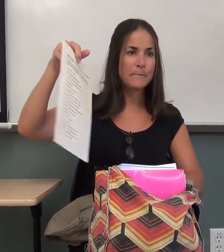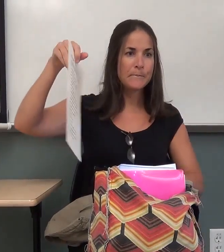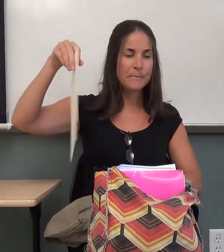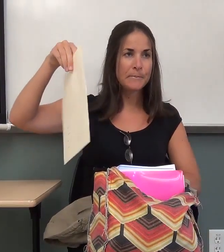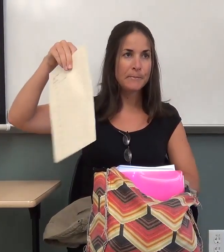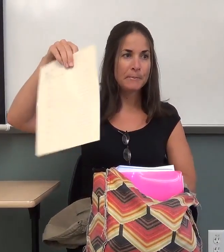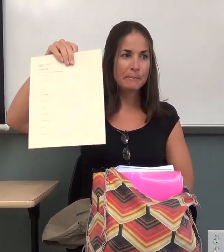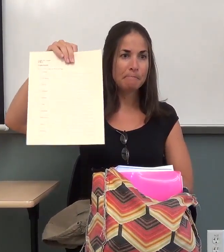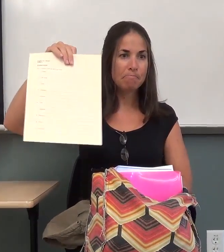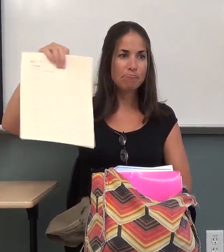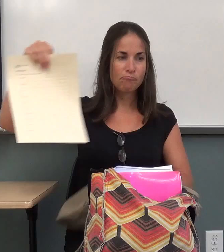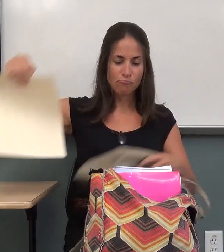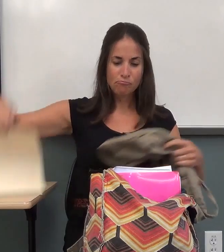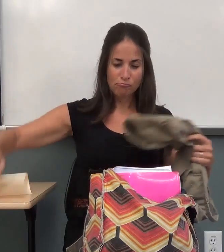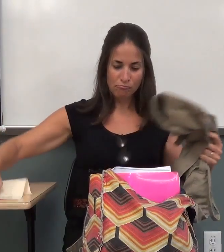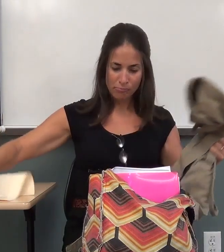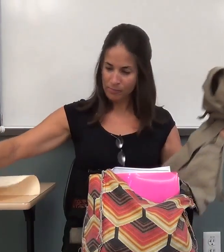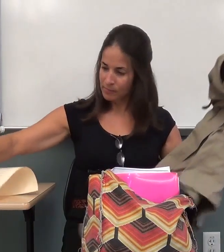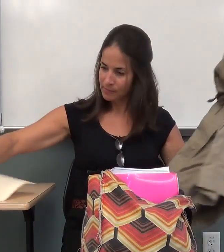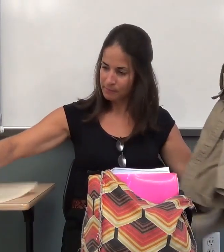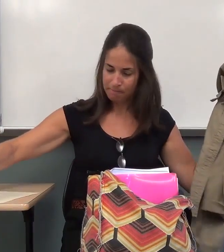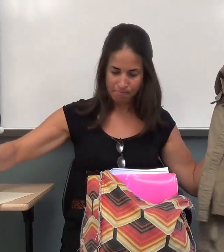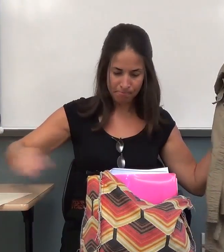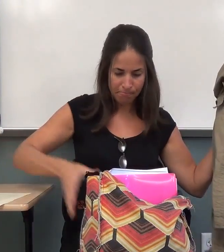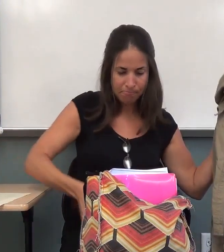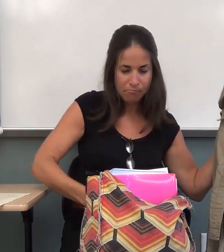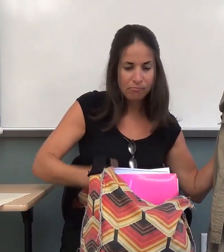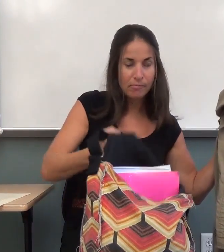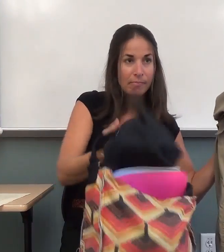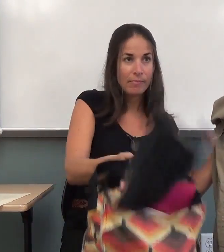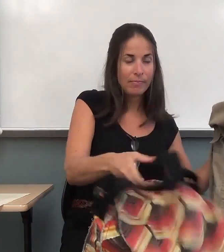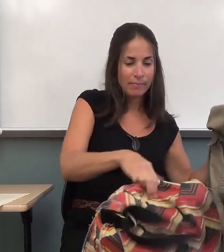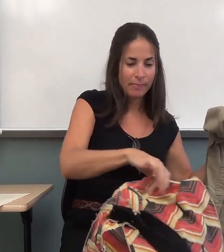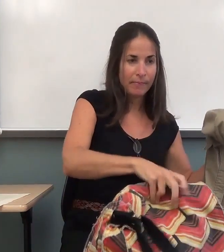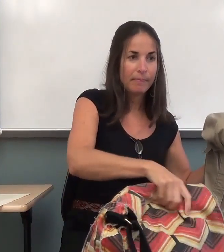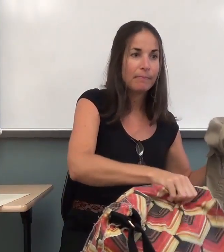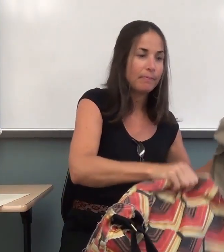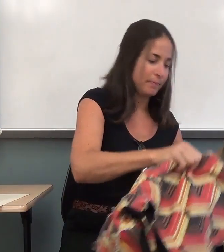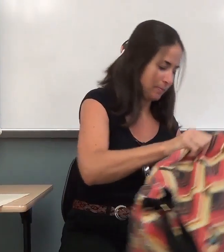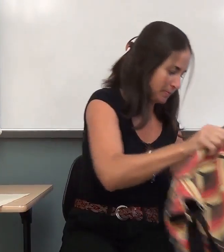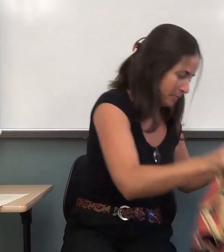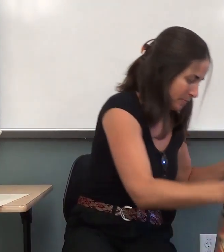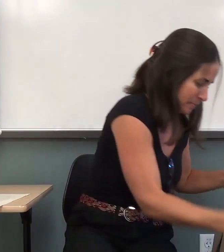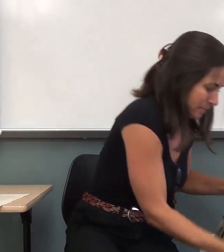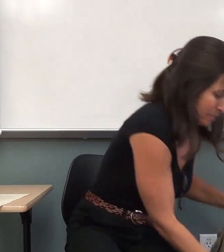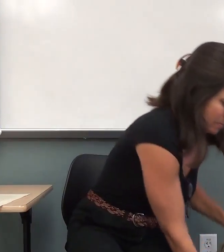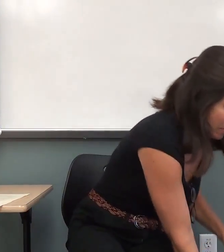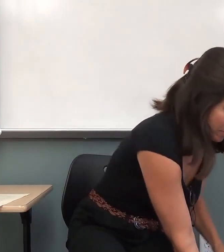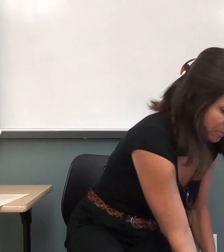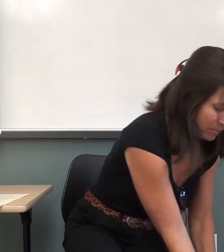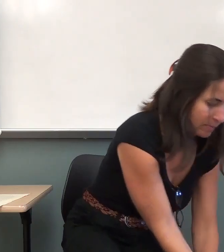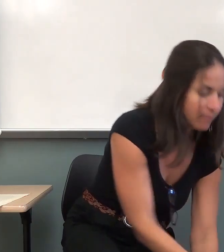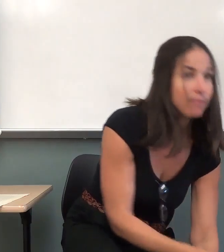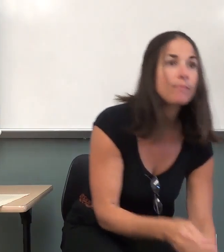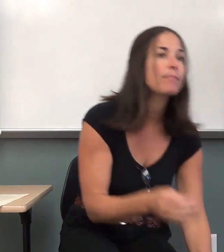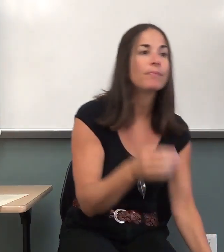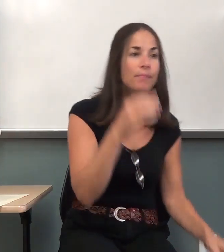more grammatical structures, simple sentence structure, and the like, okay? Some parts of speech. So let's get through a couple of those